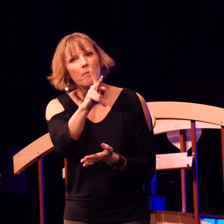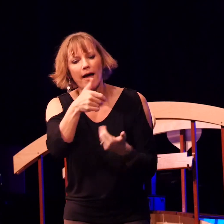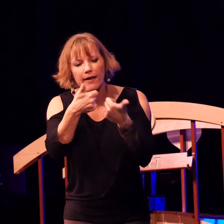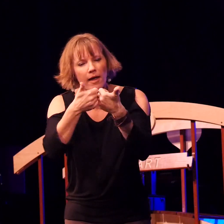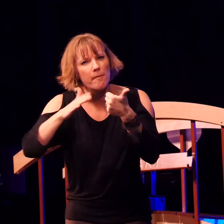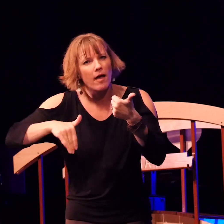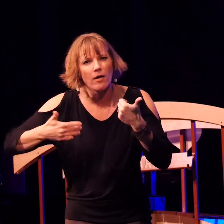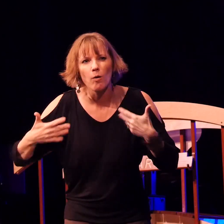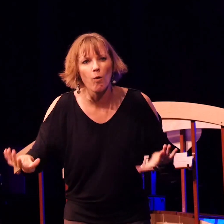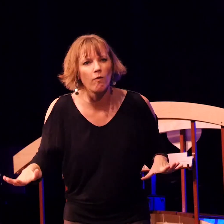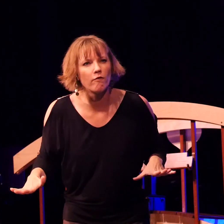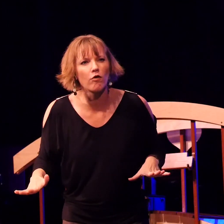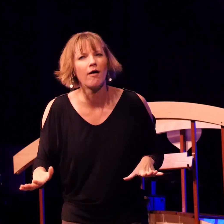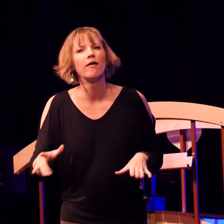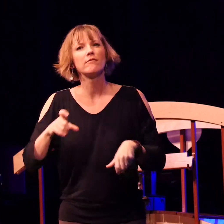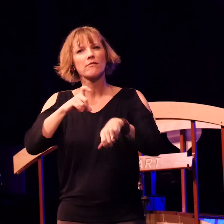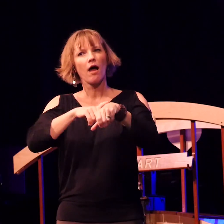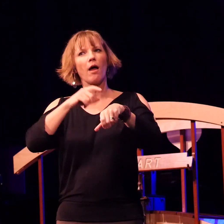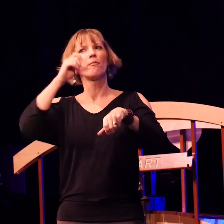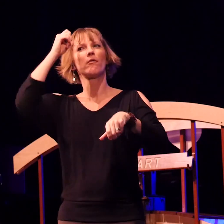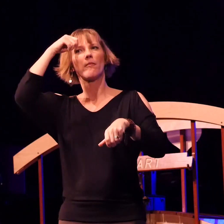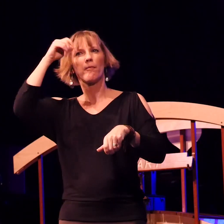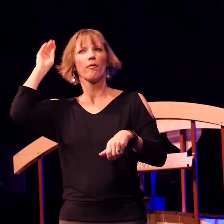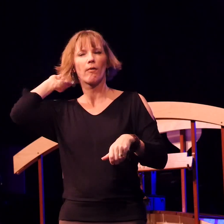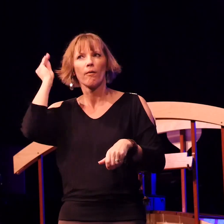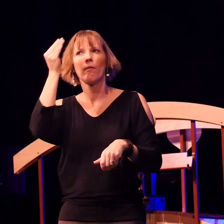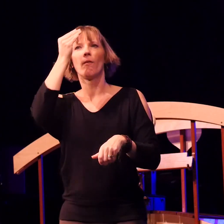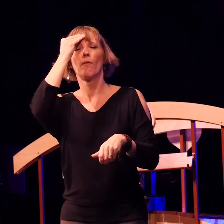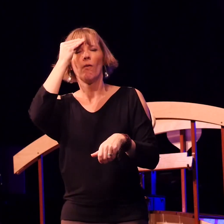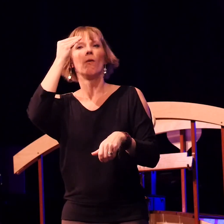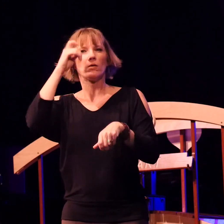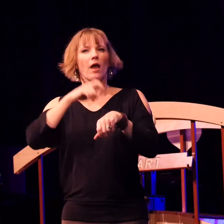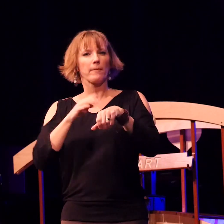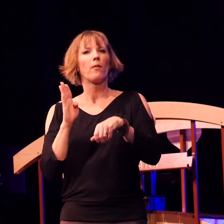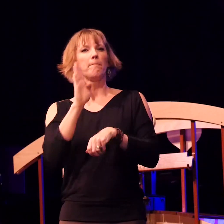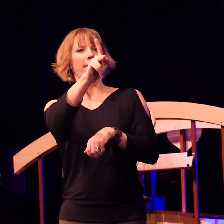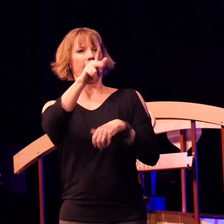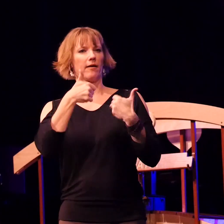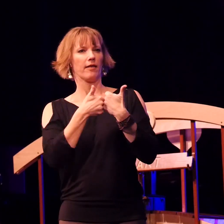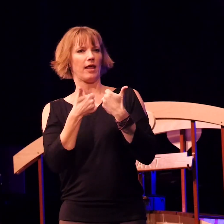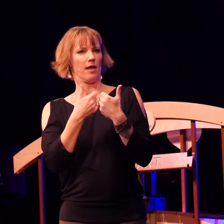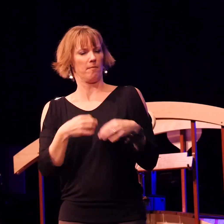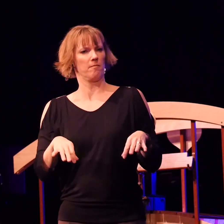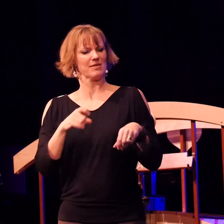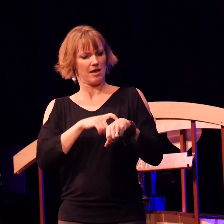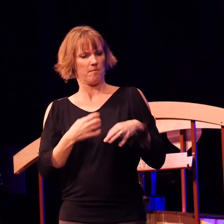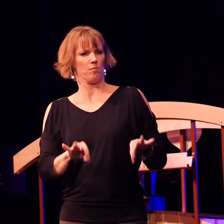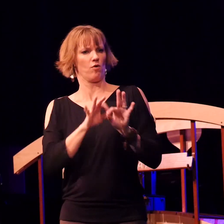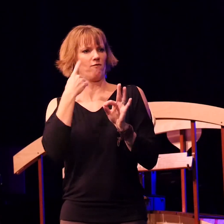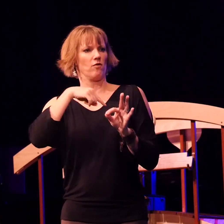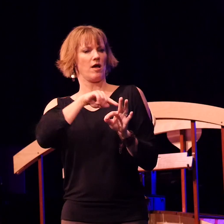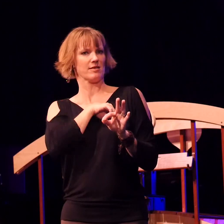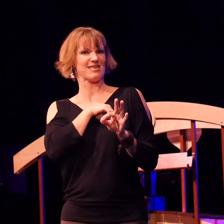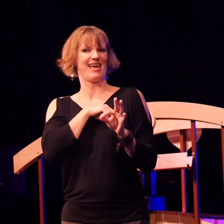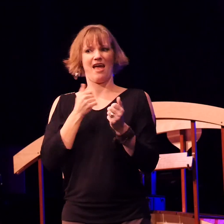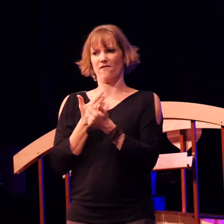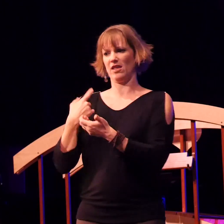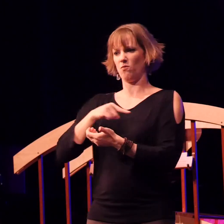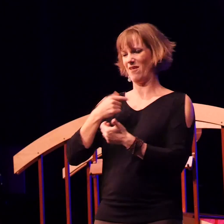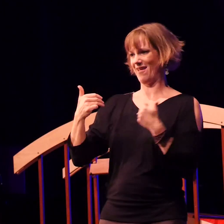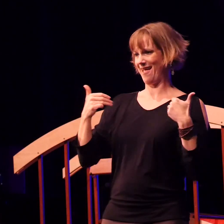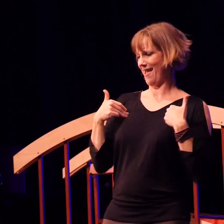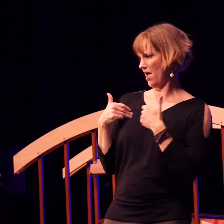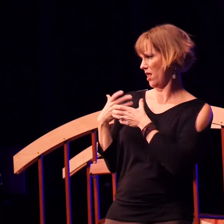yet. It's to remember it's time to re-enter the game. There's a time when it's important for us to set down the stuff we've been